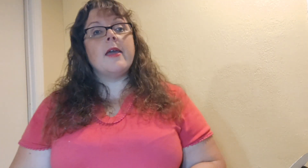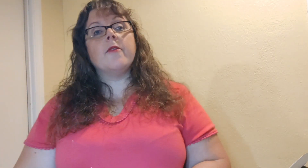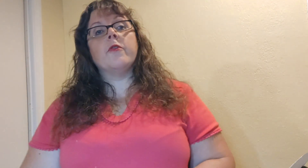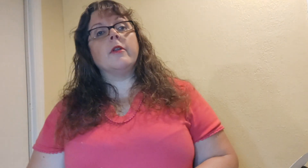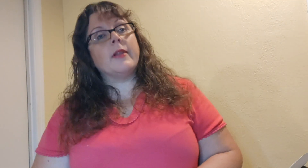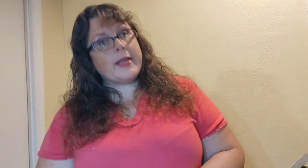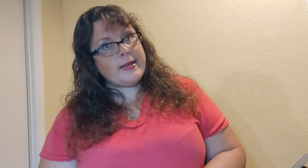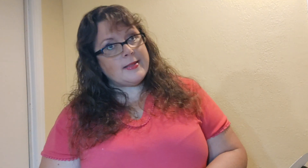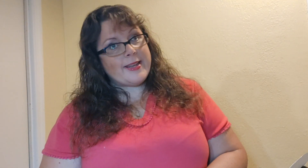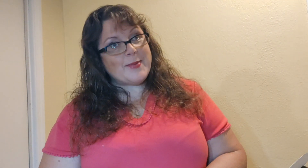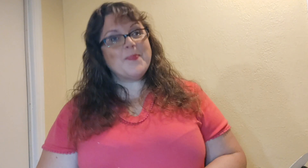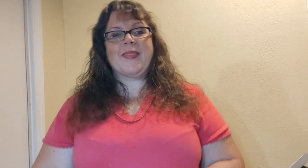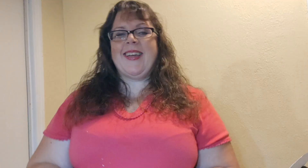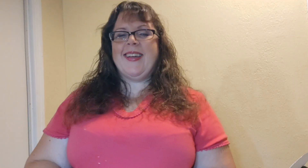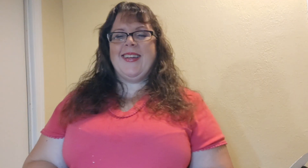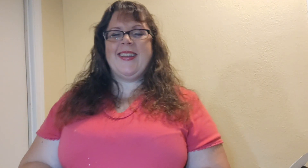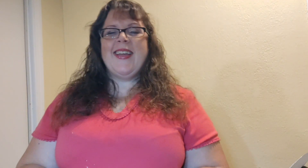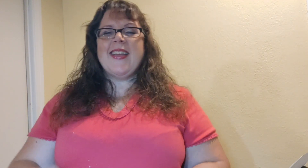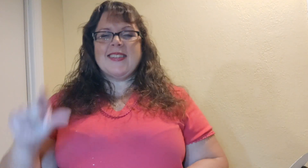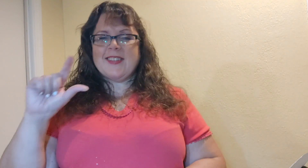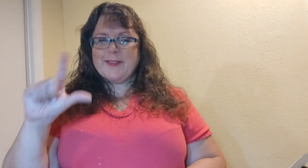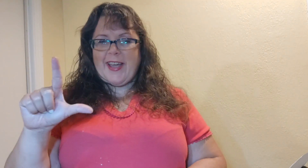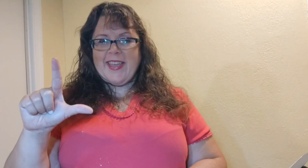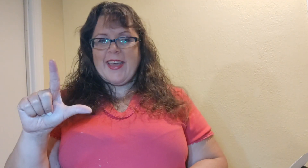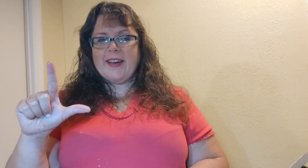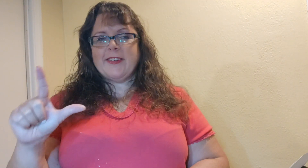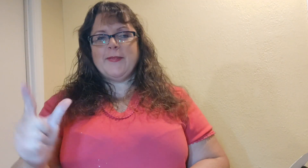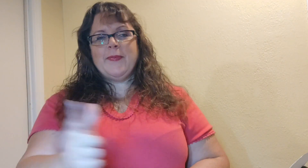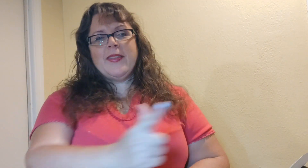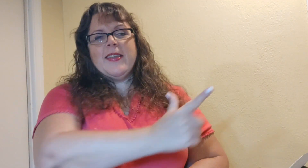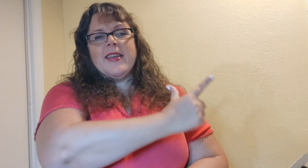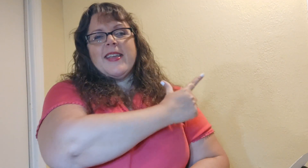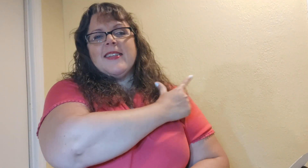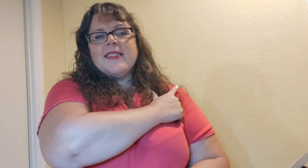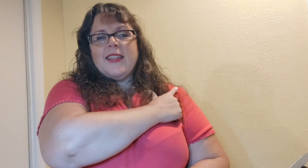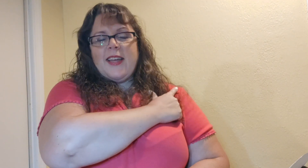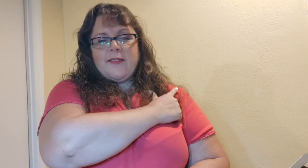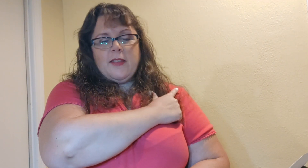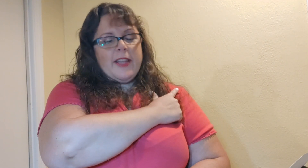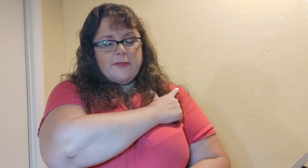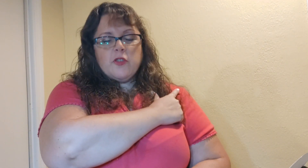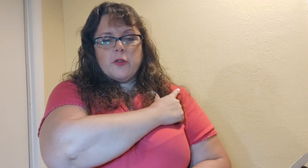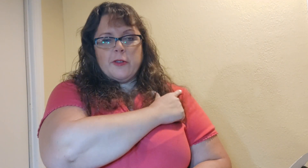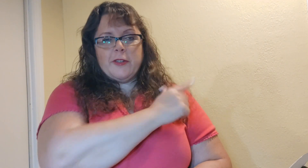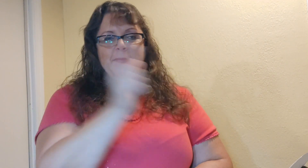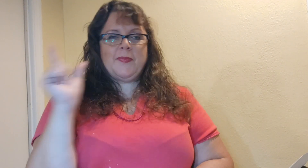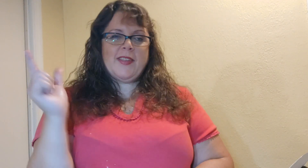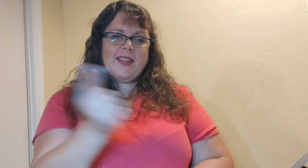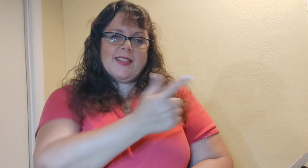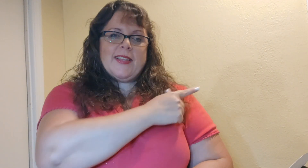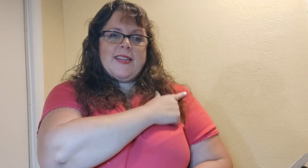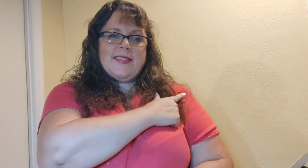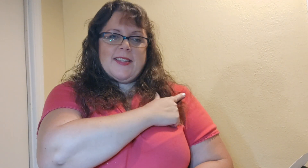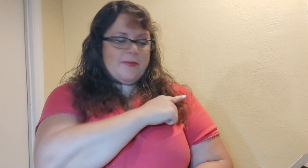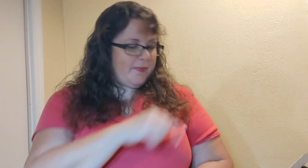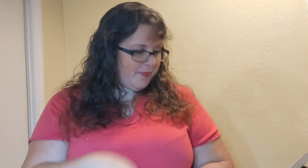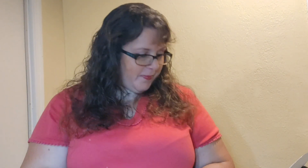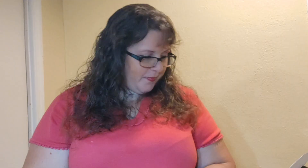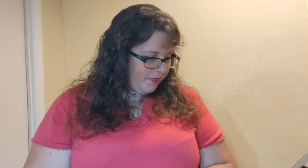And for lazy, it's the right L against the left shoulder. Lazy.